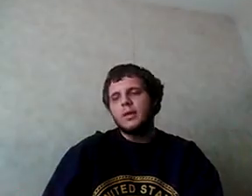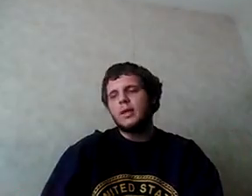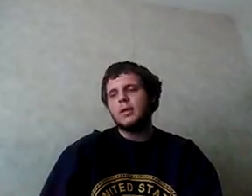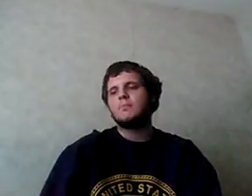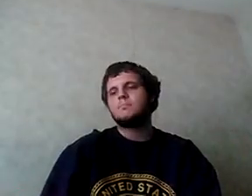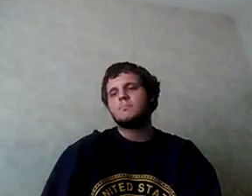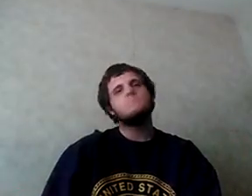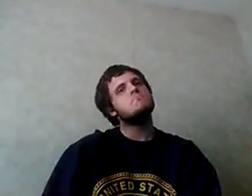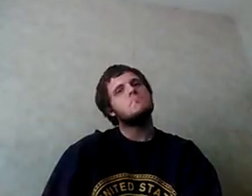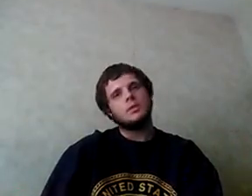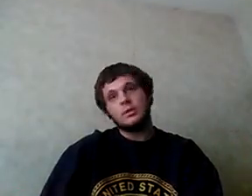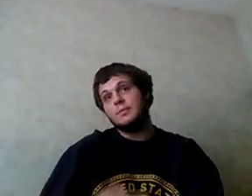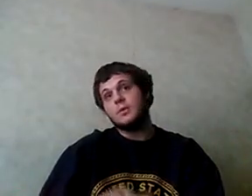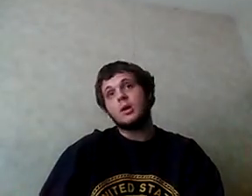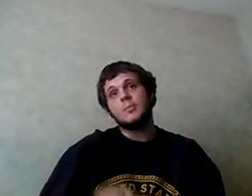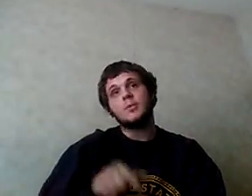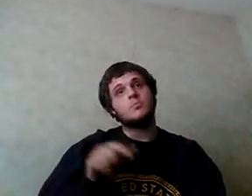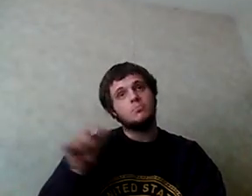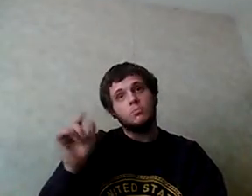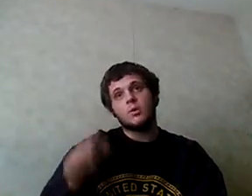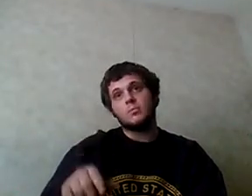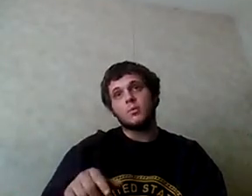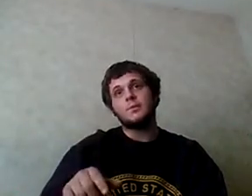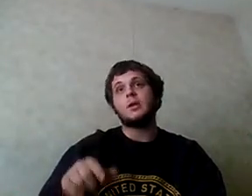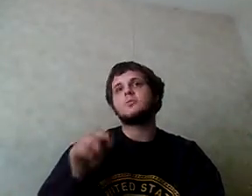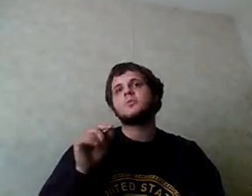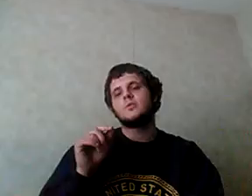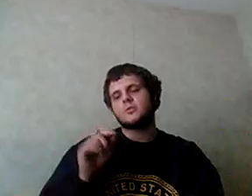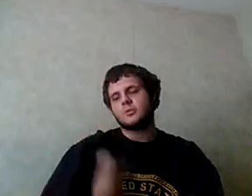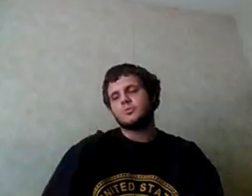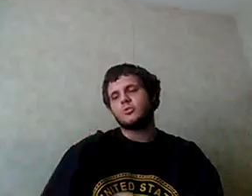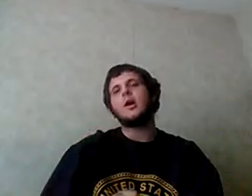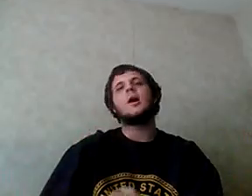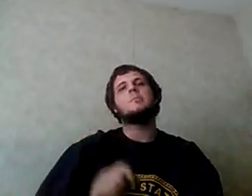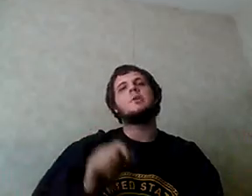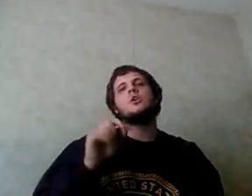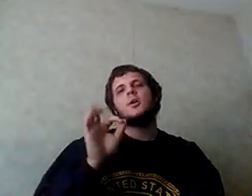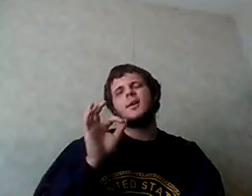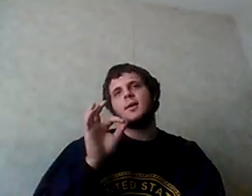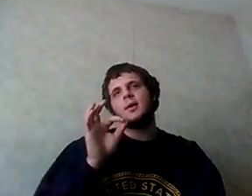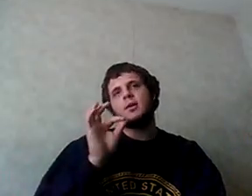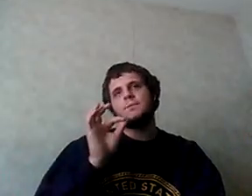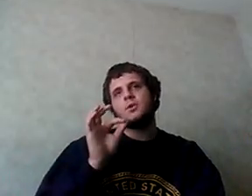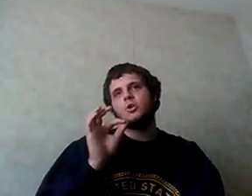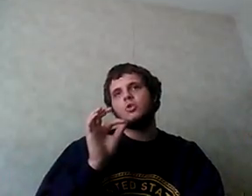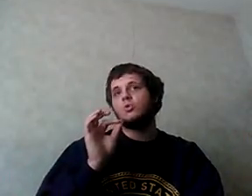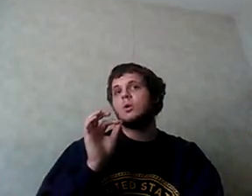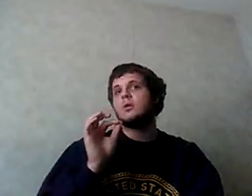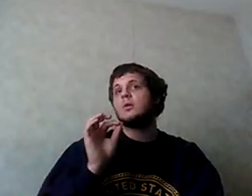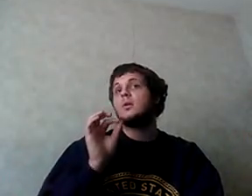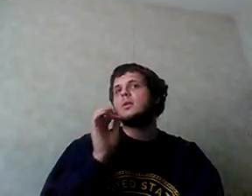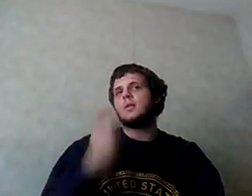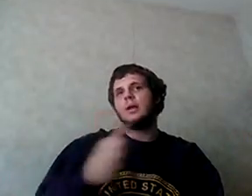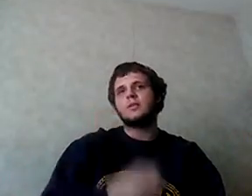me, leave a comment. Want more videos? Subscribe. And if you like